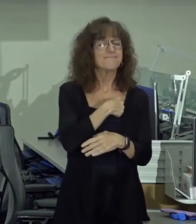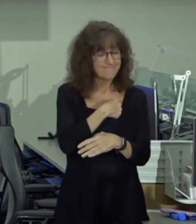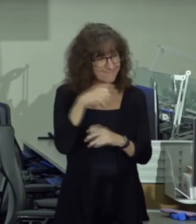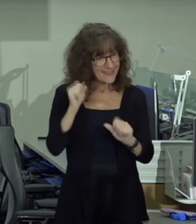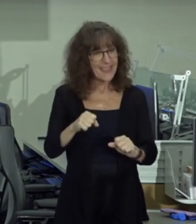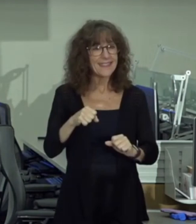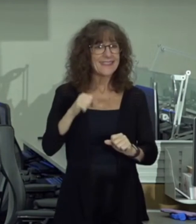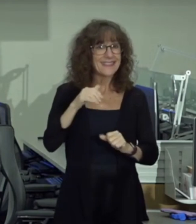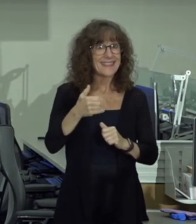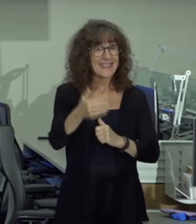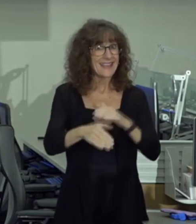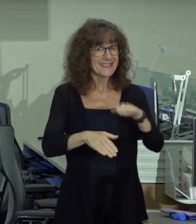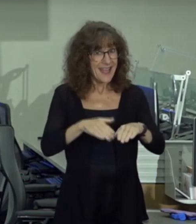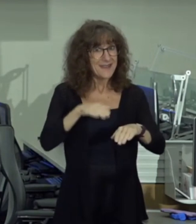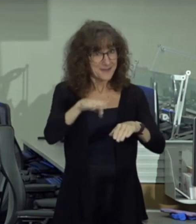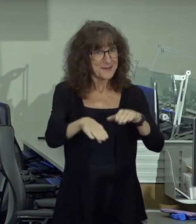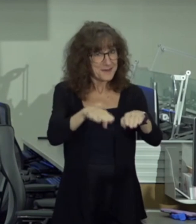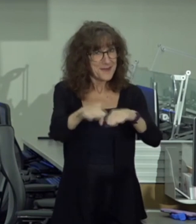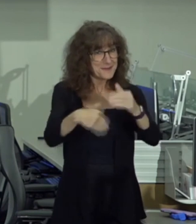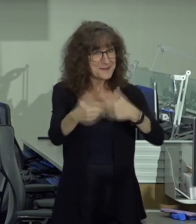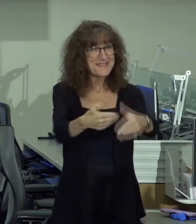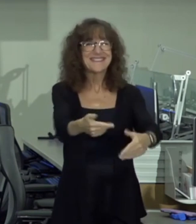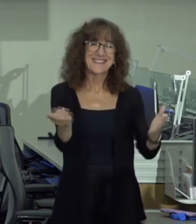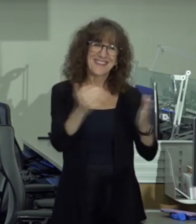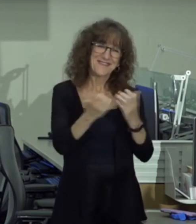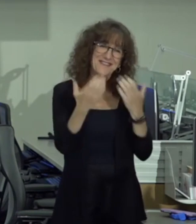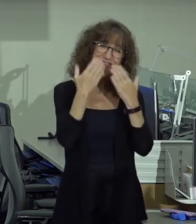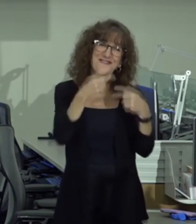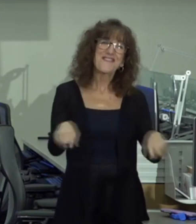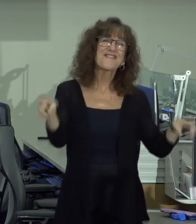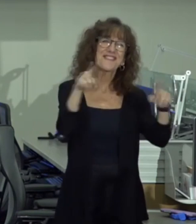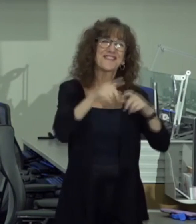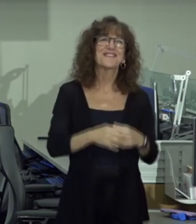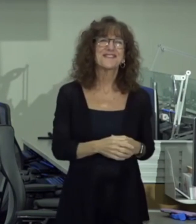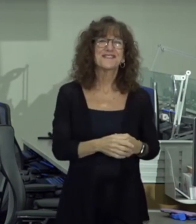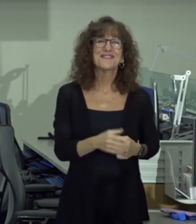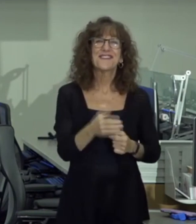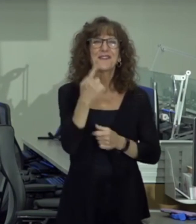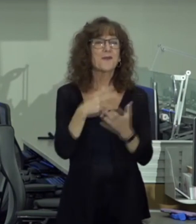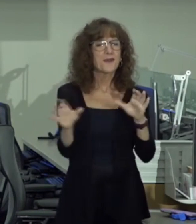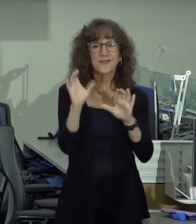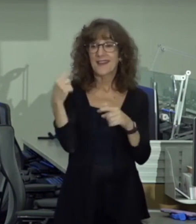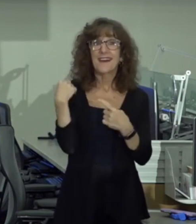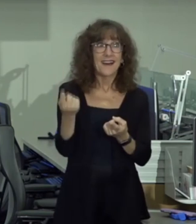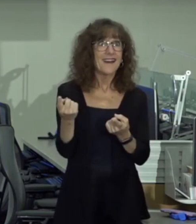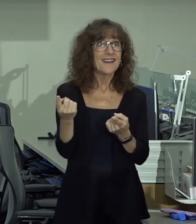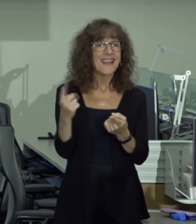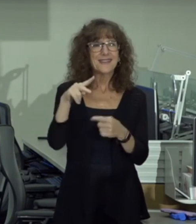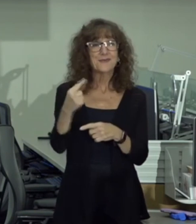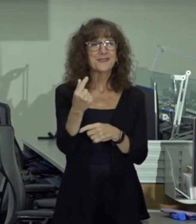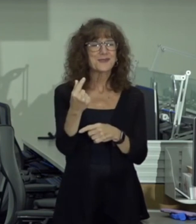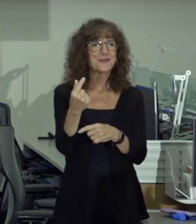take this next step and on and on and on. So again, I want to thank you all so much for what you've done as